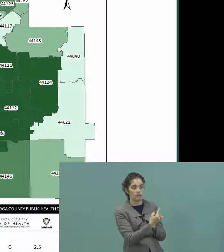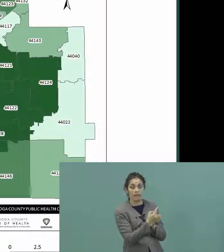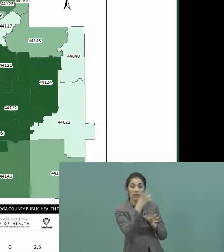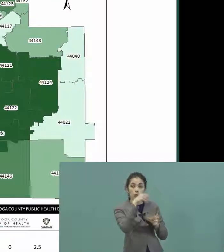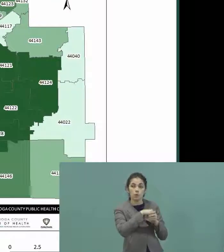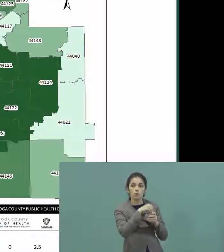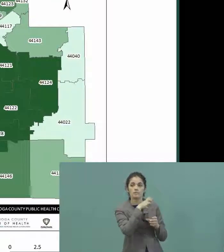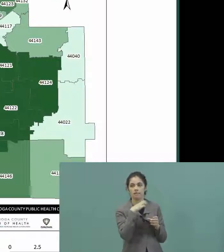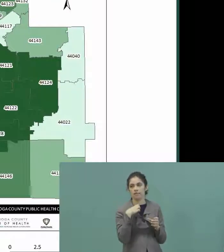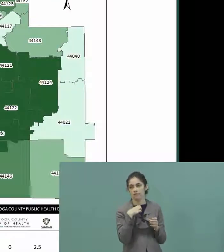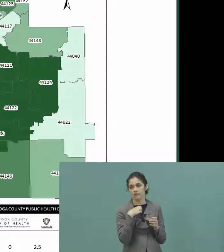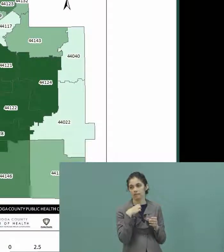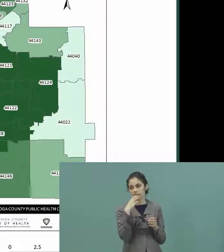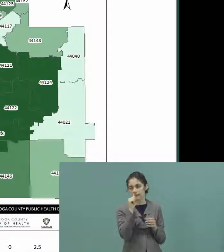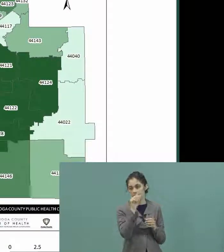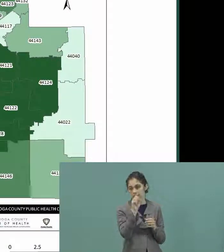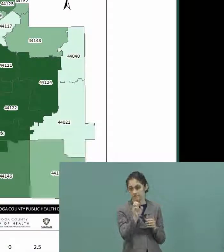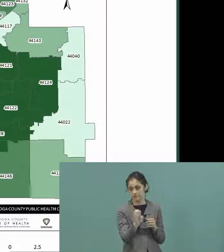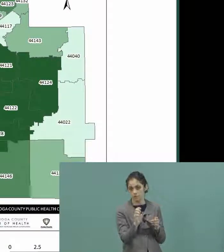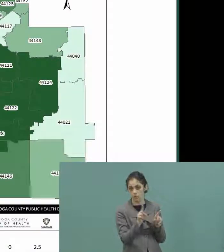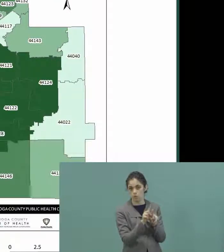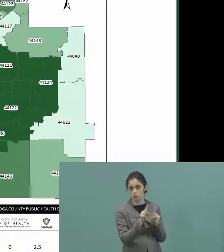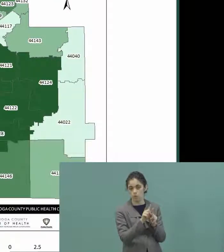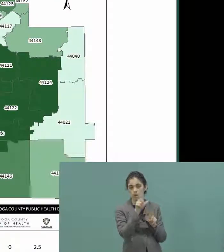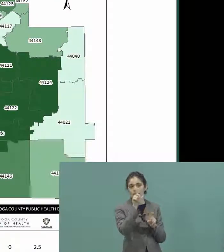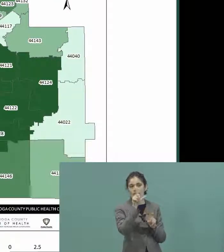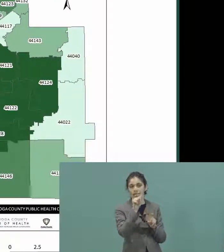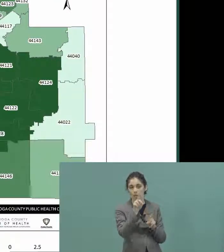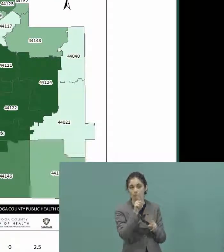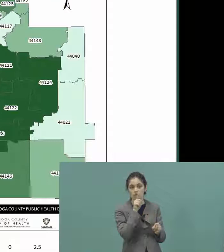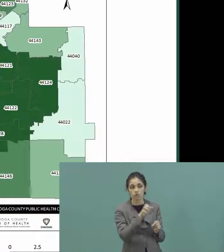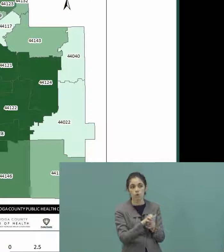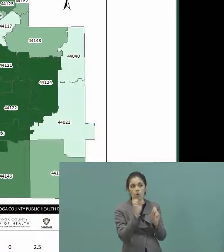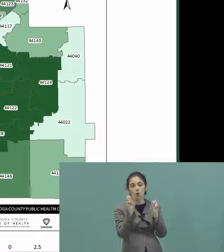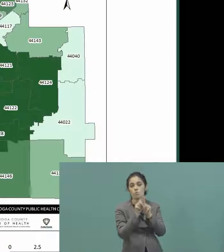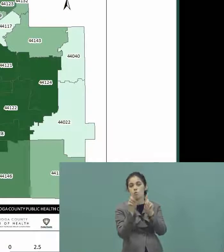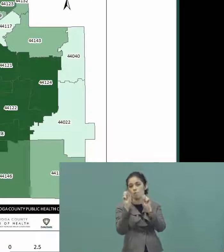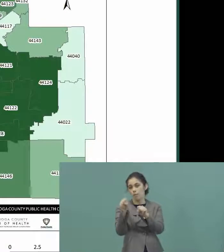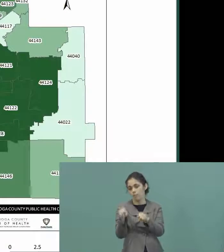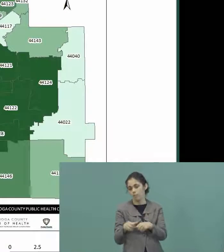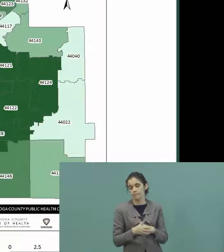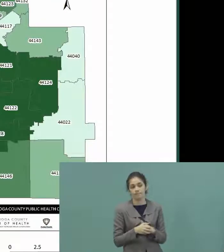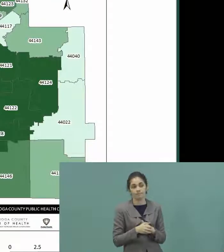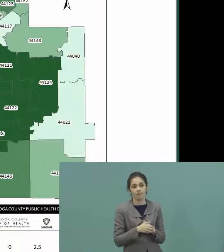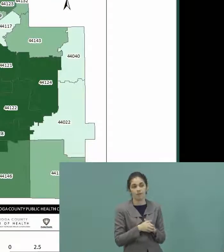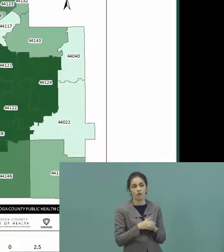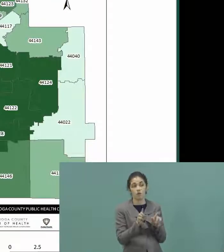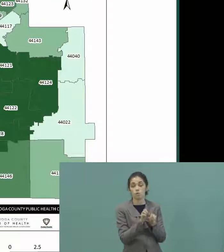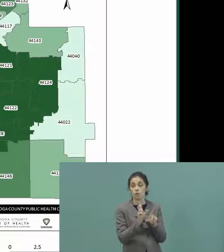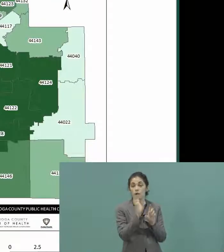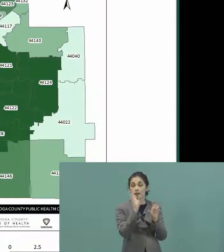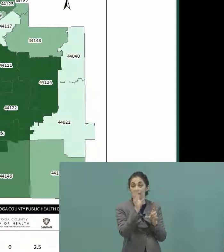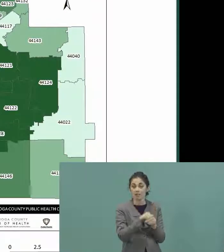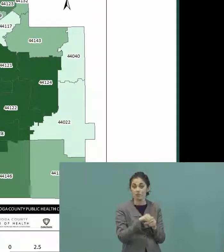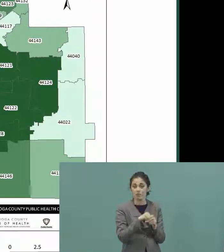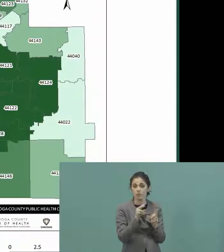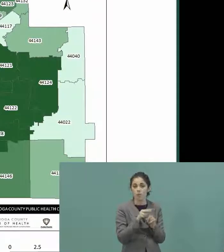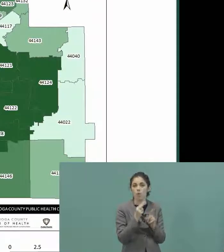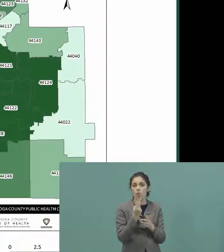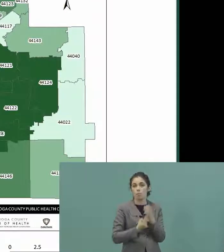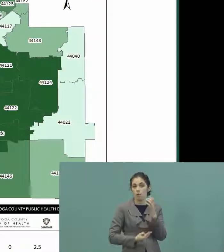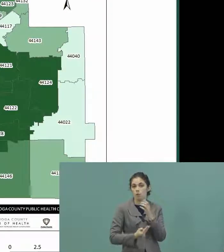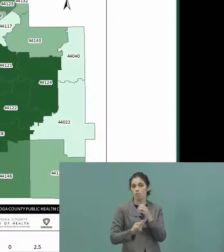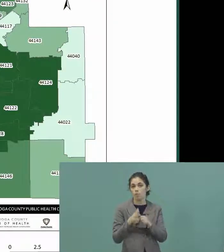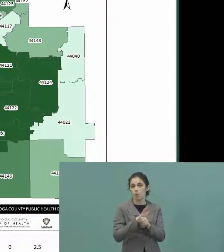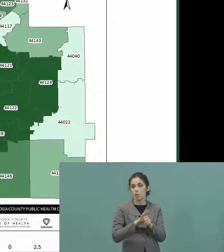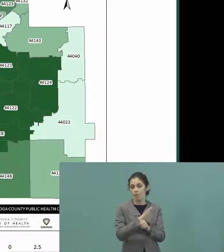Cleveland cases. So this includes lab confirmed and probable cases, and it includes both local health departments in